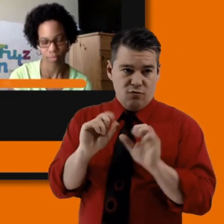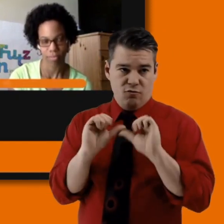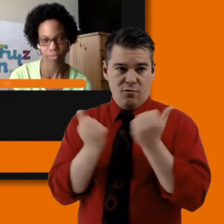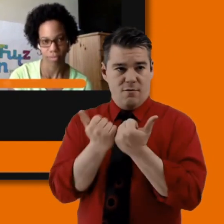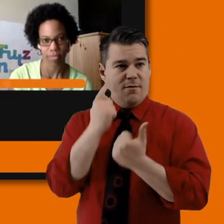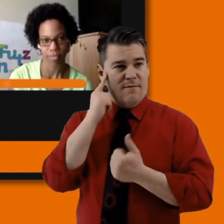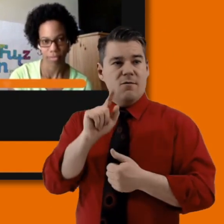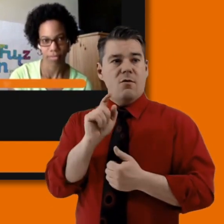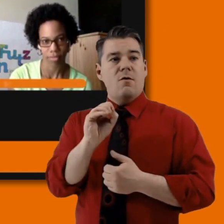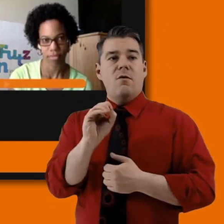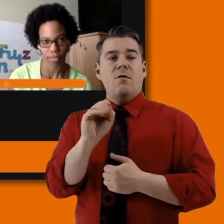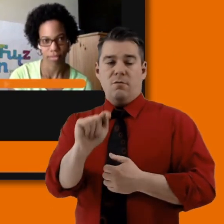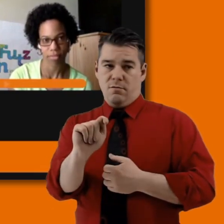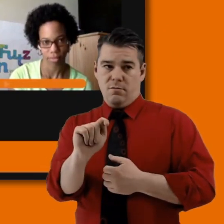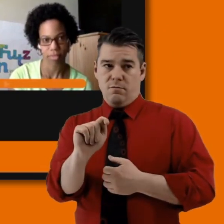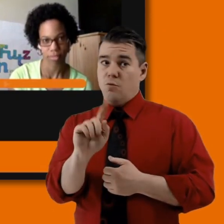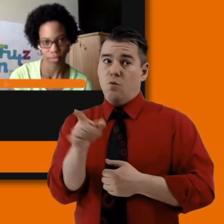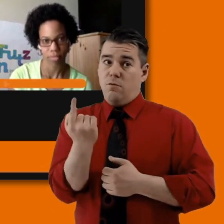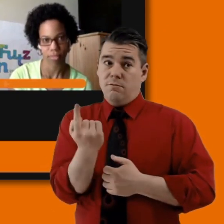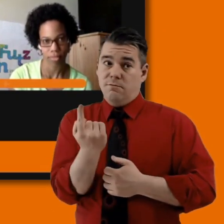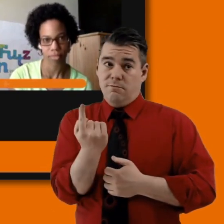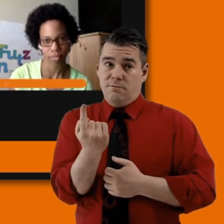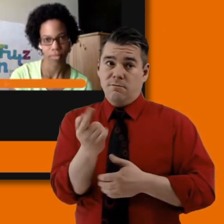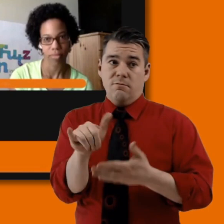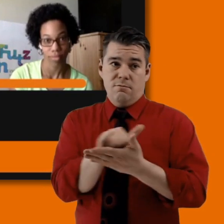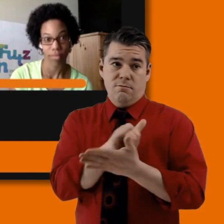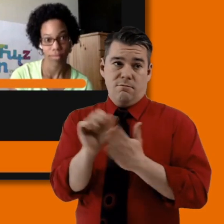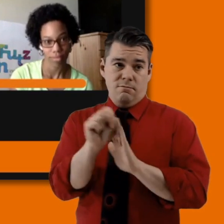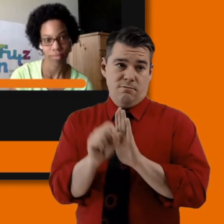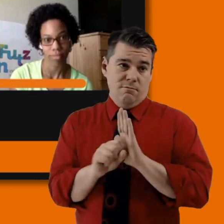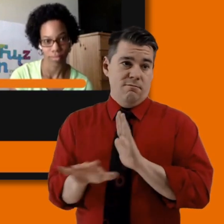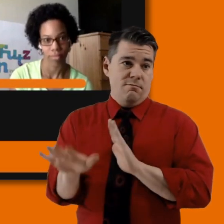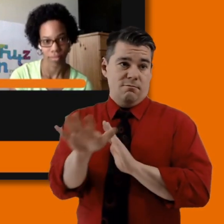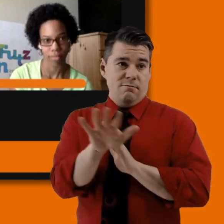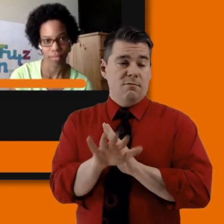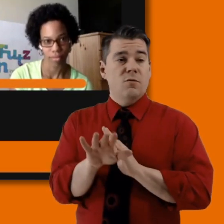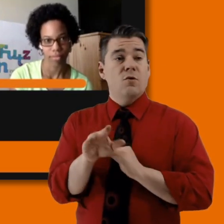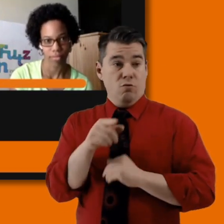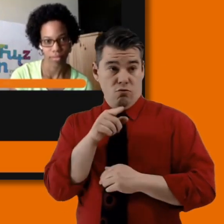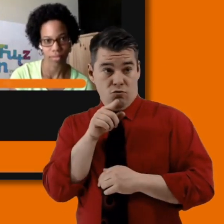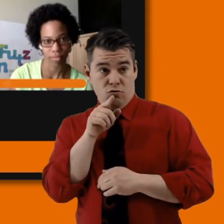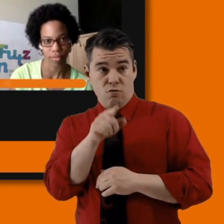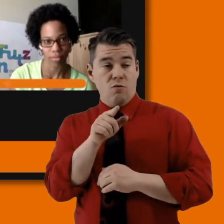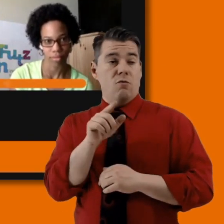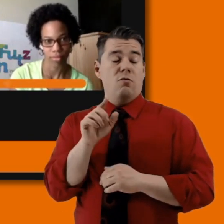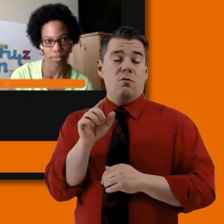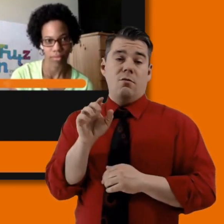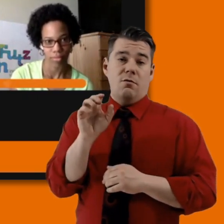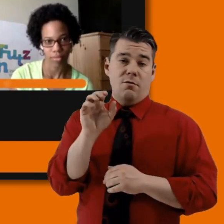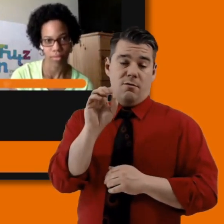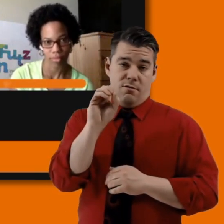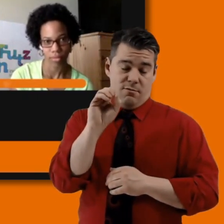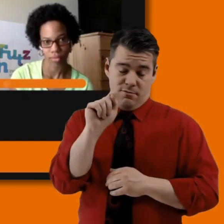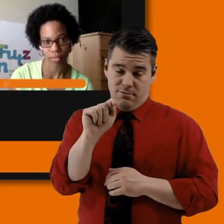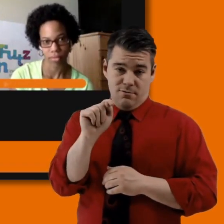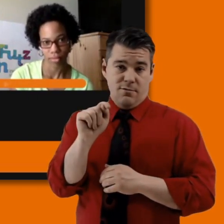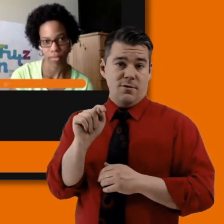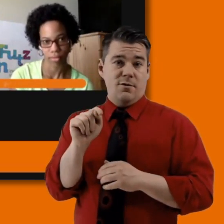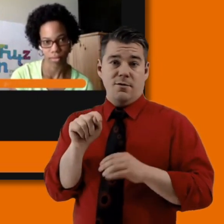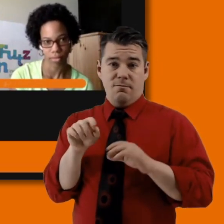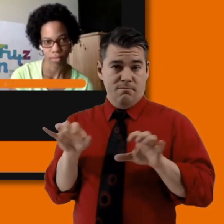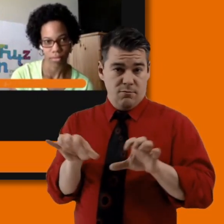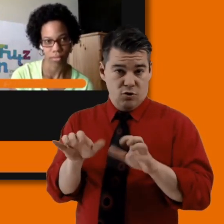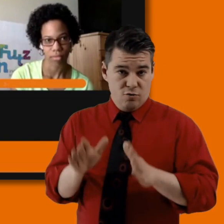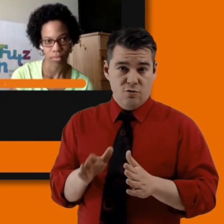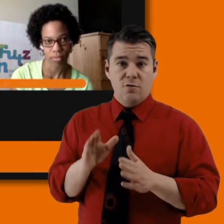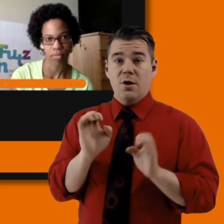for occupational therapy, the only one in New York State. So if you are an occupational therapy practitioner, an